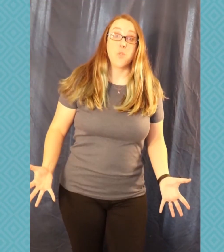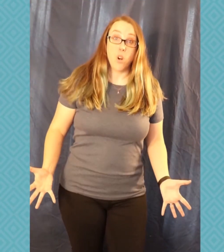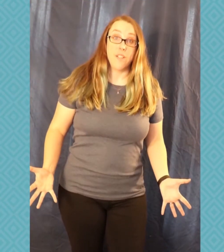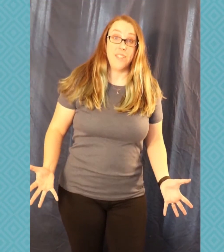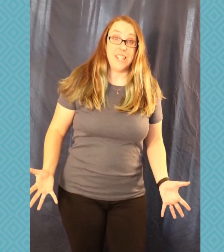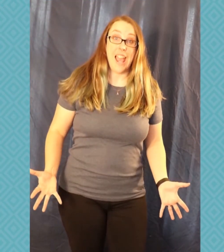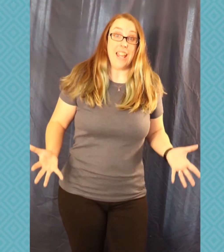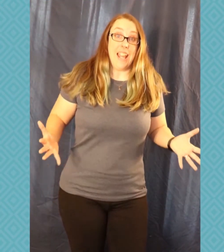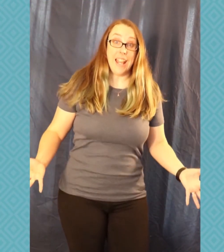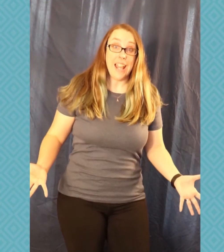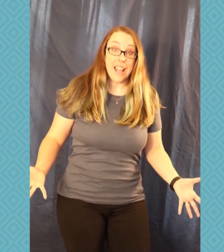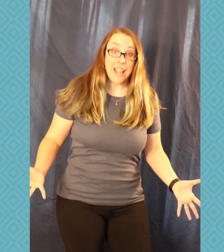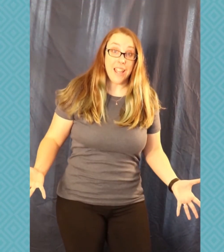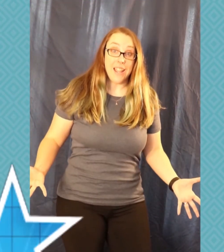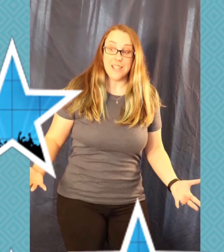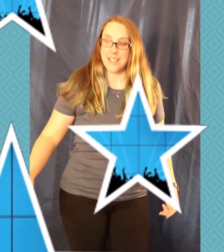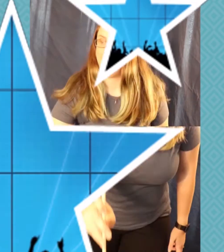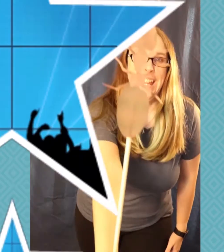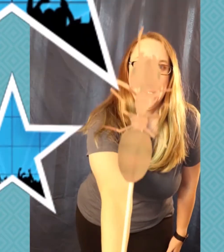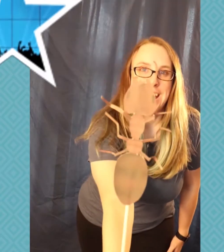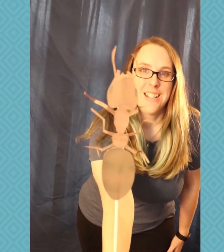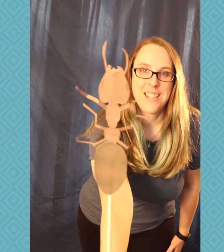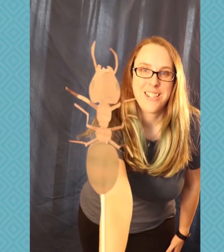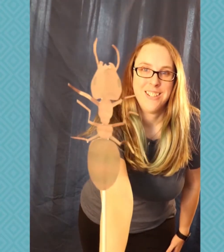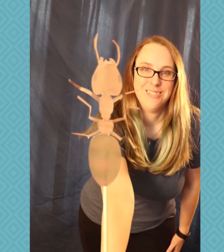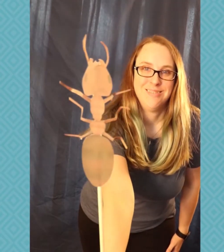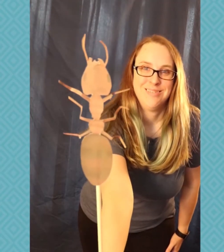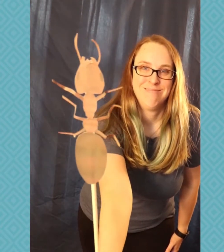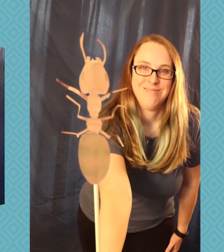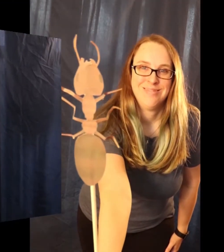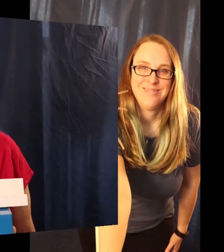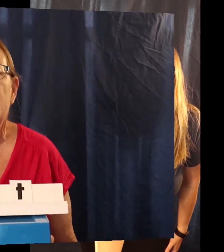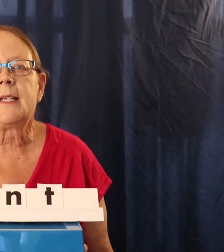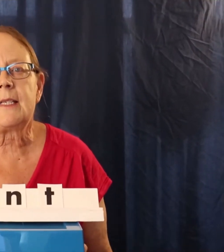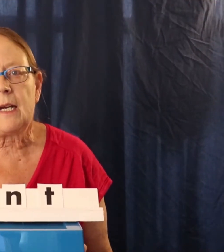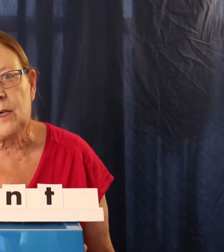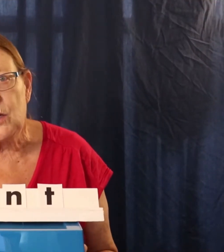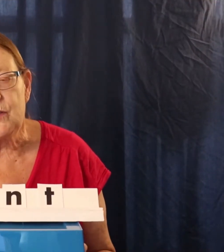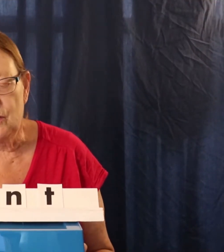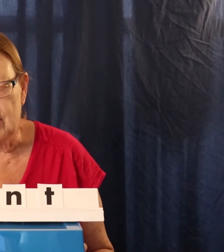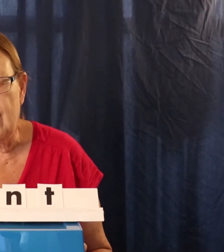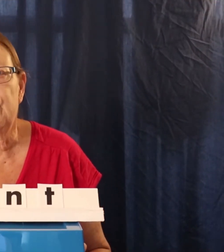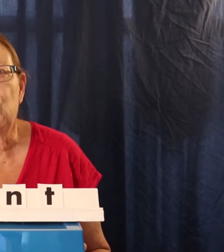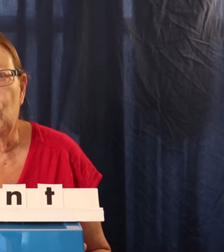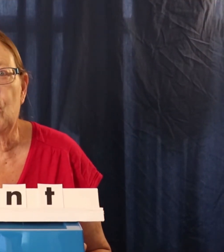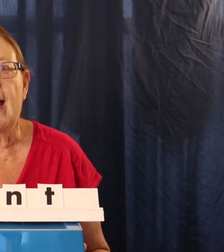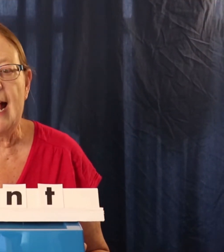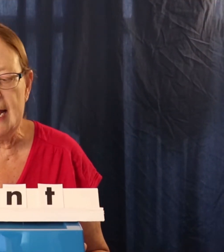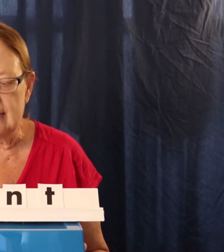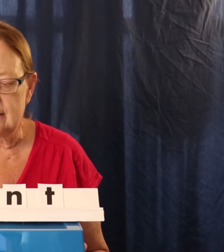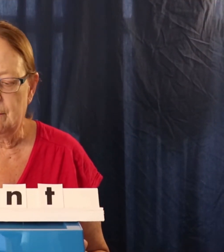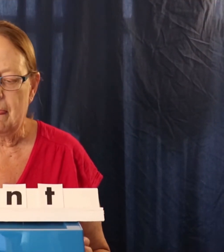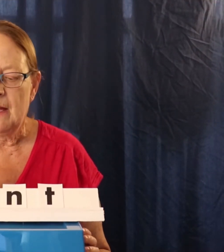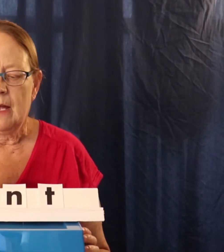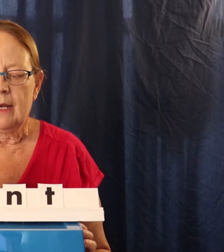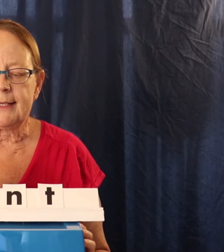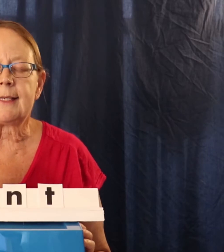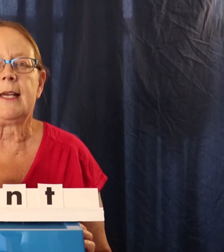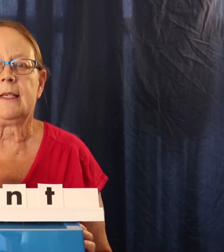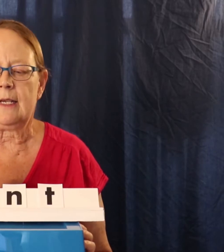Today's word of the day is ant. Let's take a closer look at the word ant.